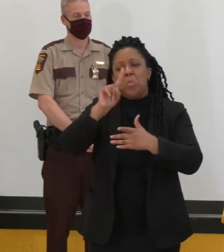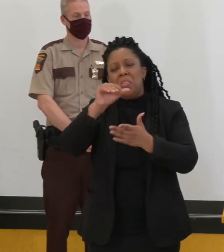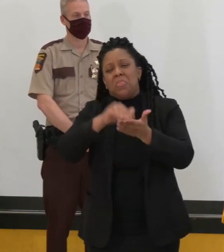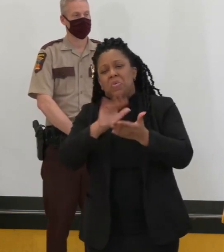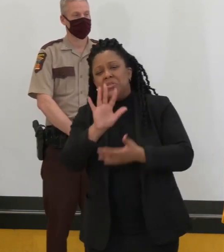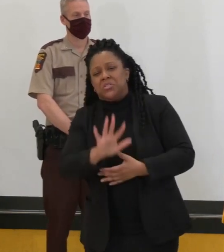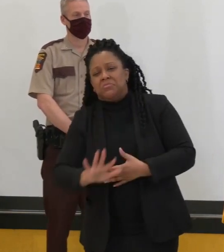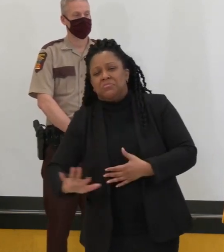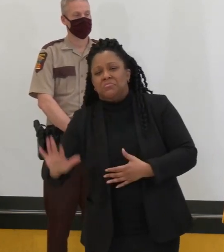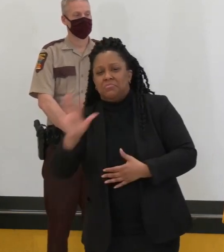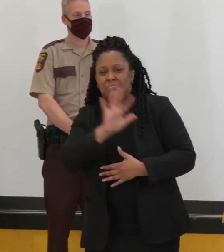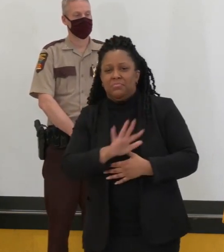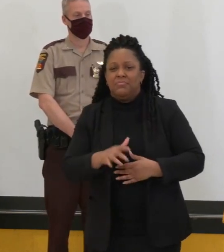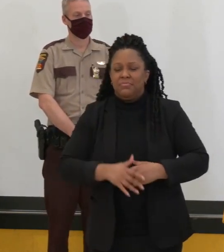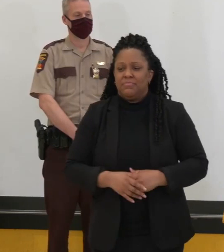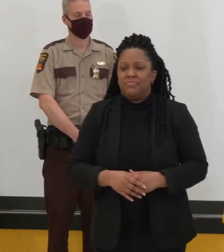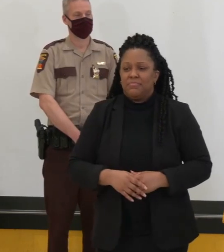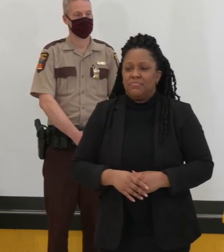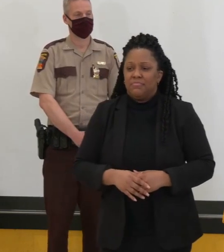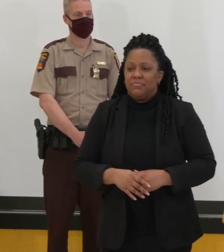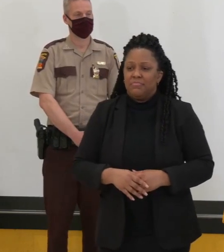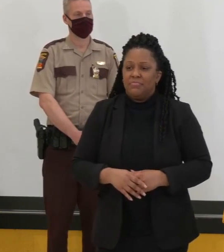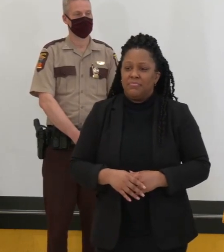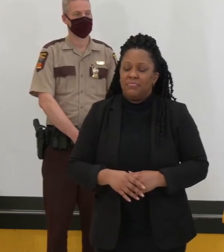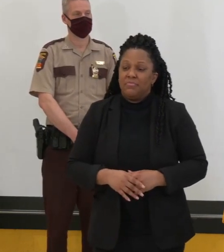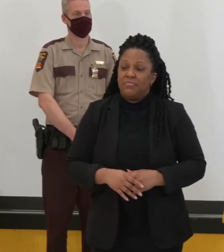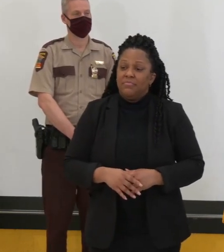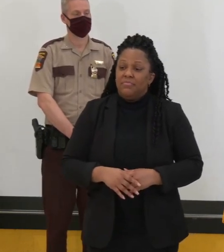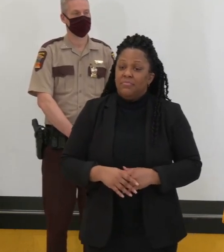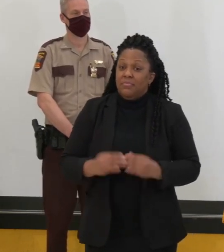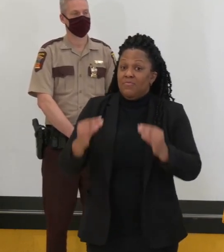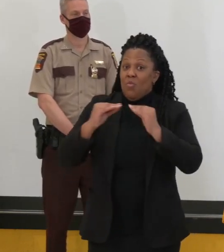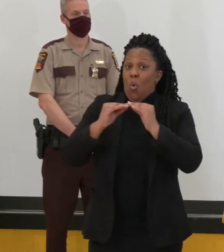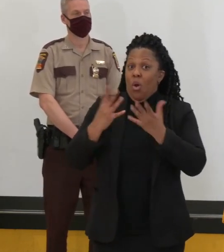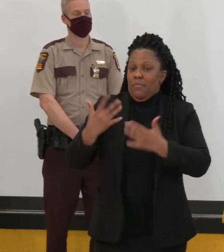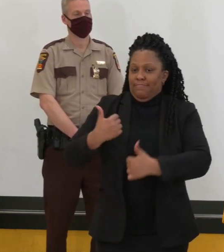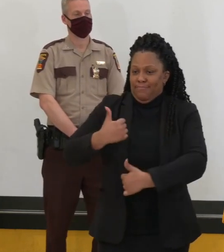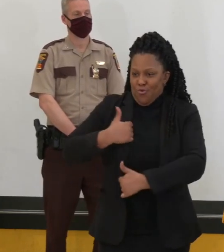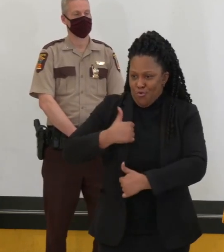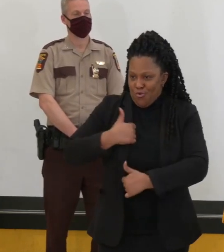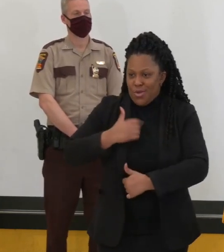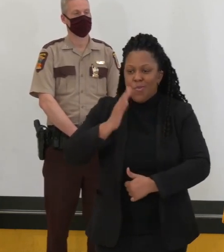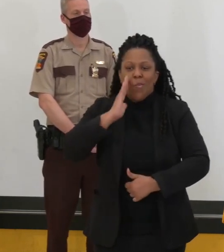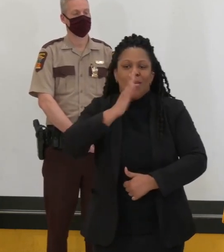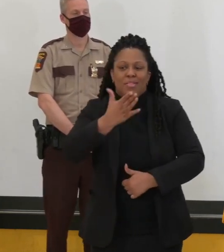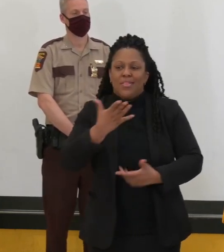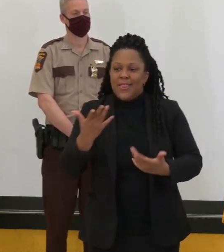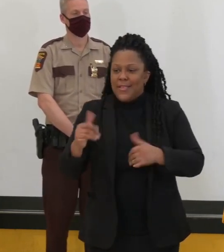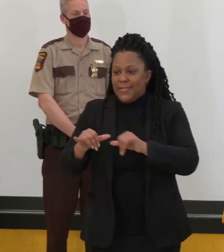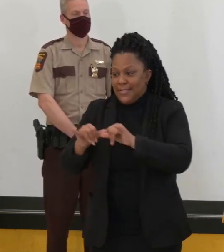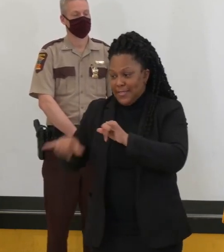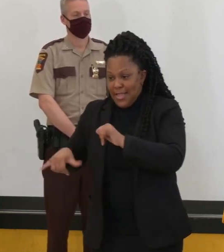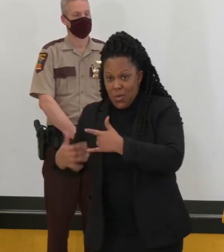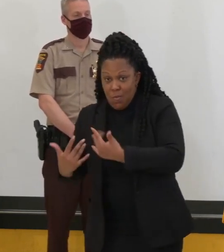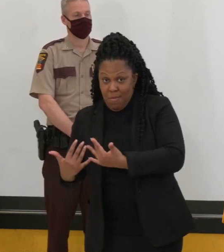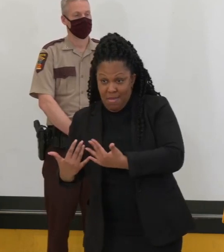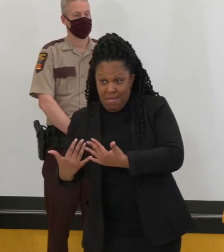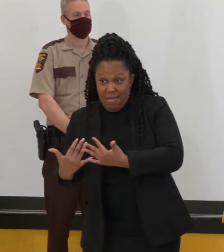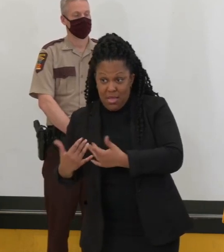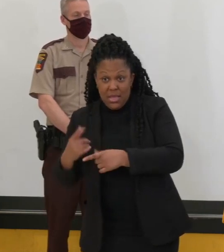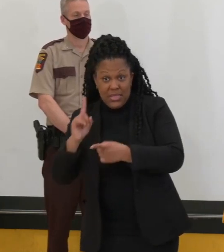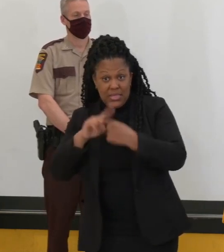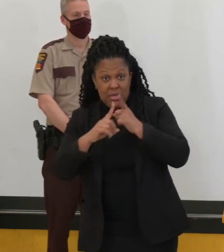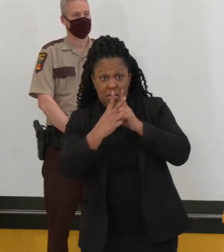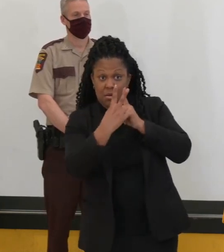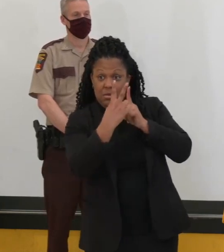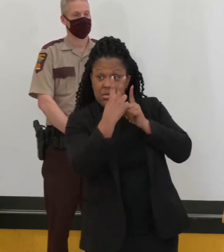levels. Additional guardsmen will be placed in staging areas until they are assigned specific missions and shift